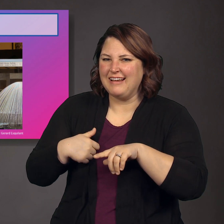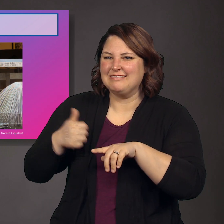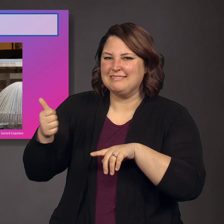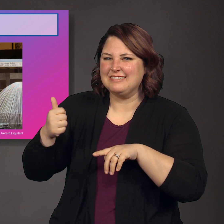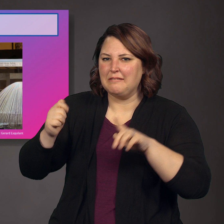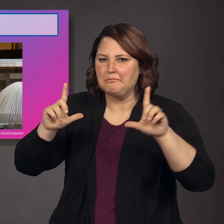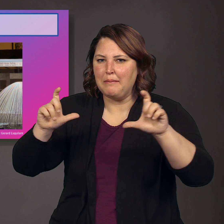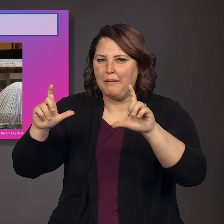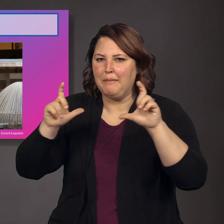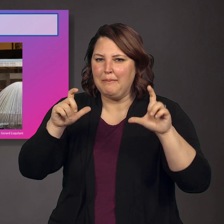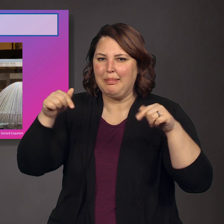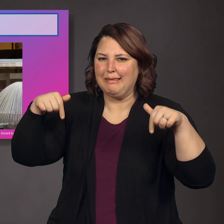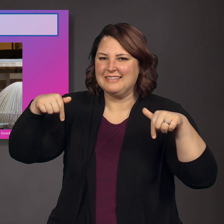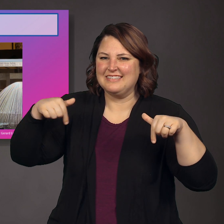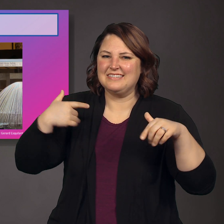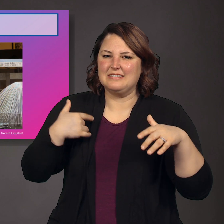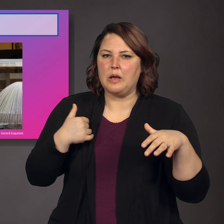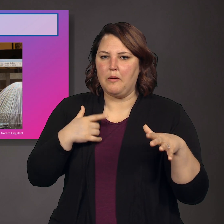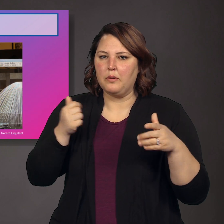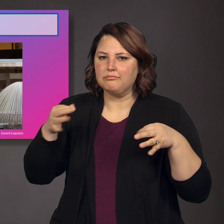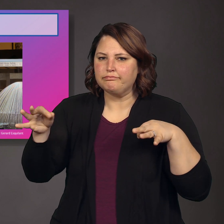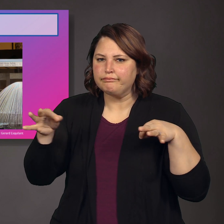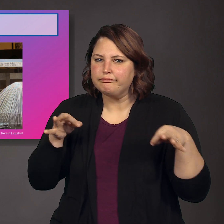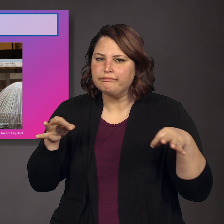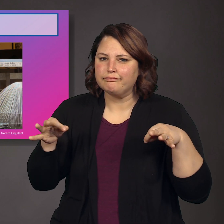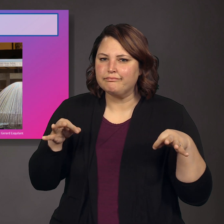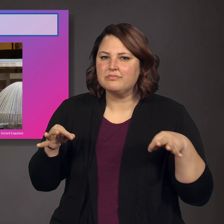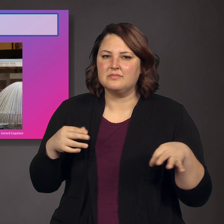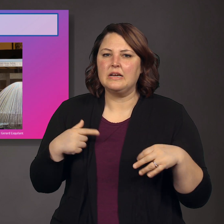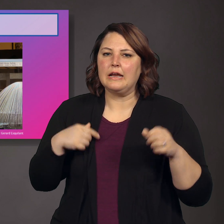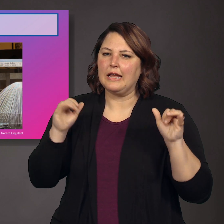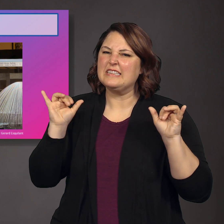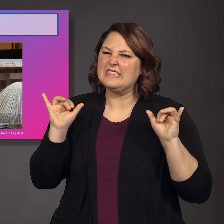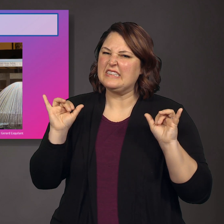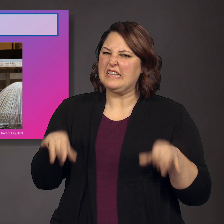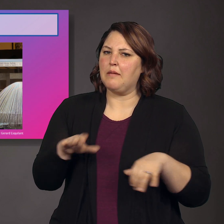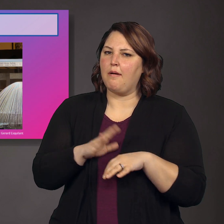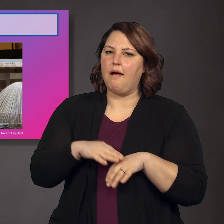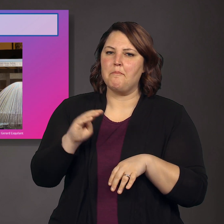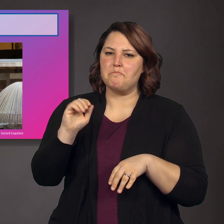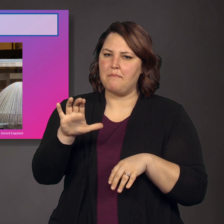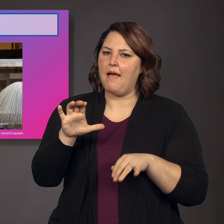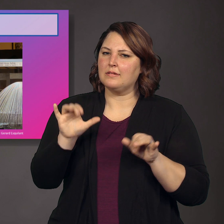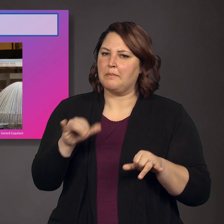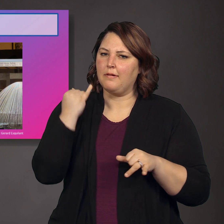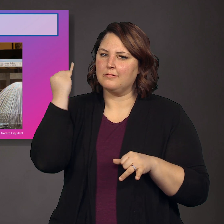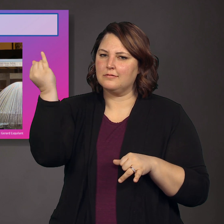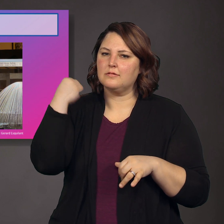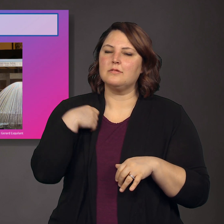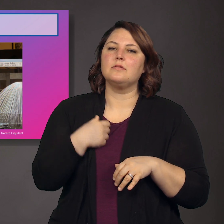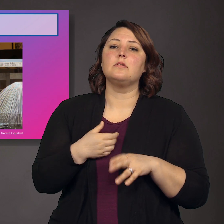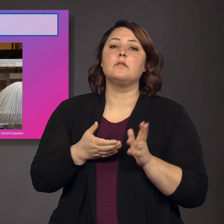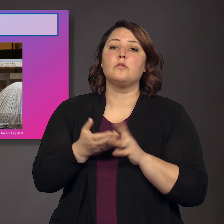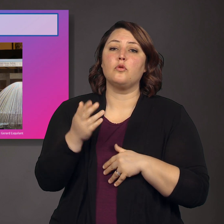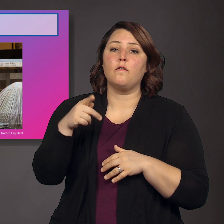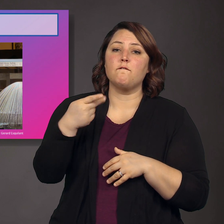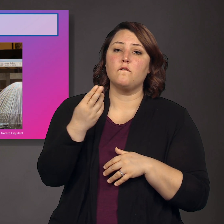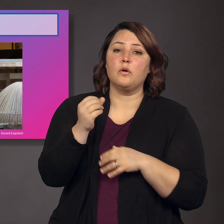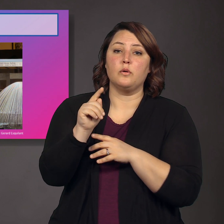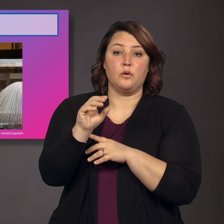me. But yes, you can do the same kind of thing on a Macintosh, either through Photo on newer Macintoshes